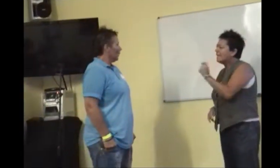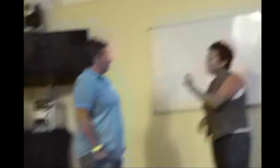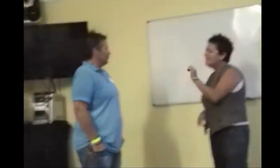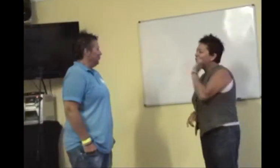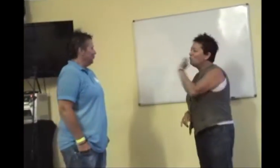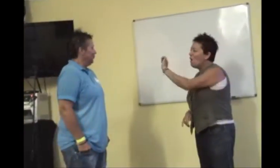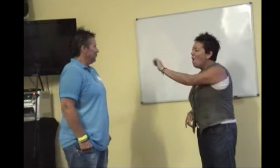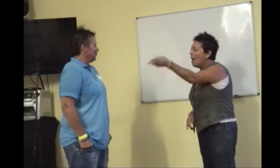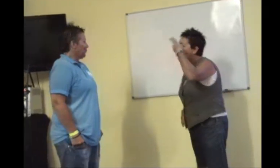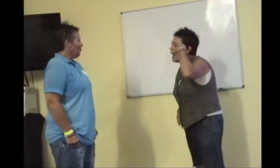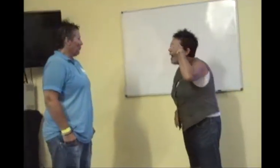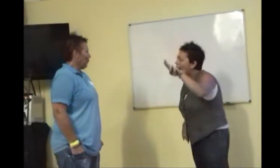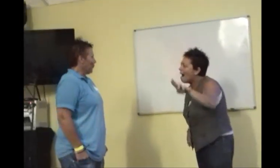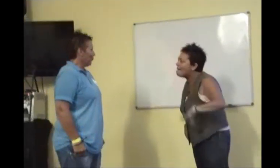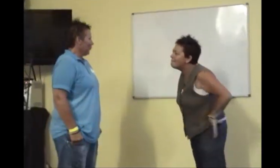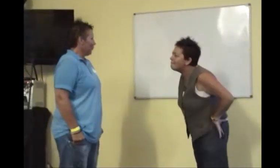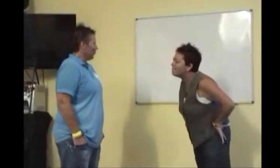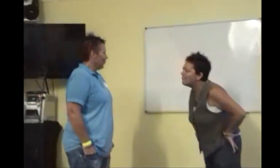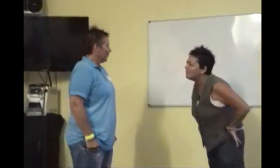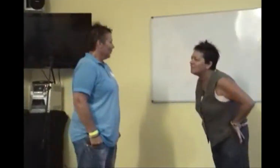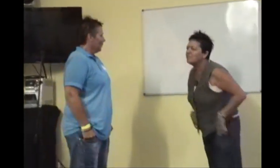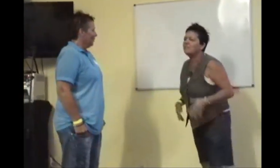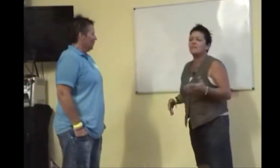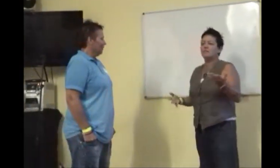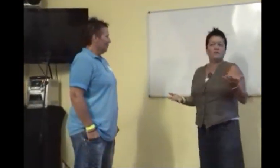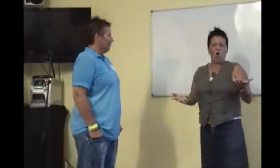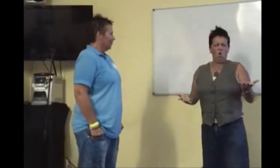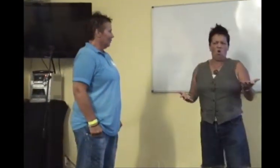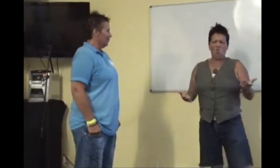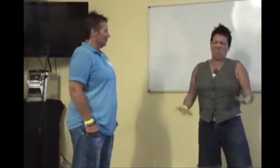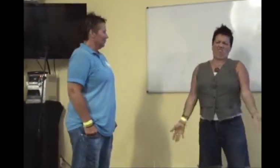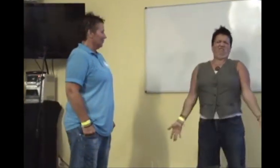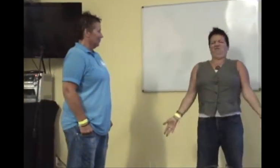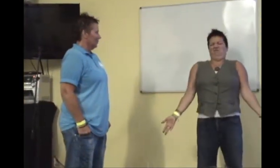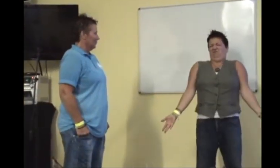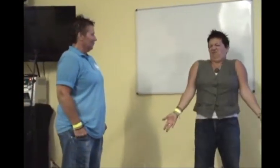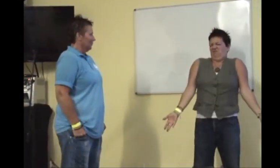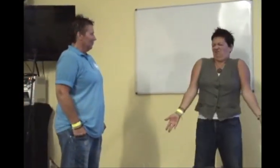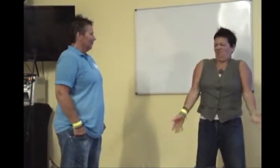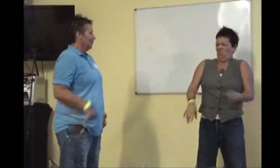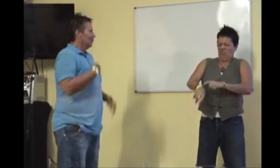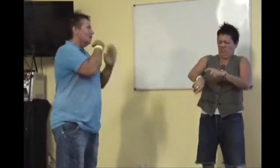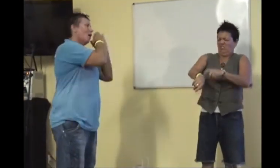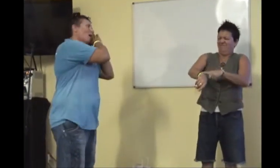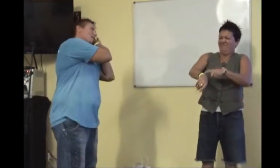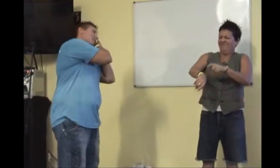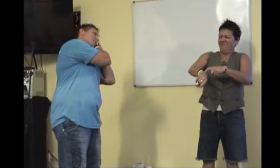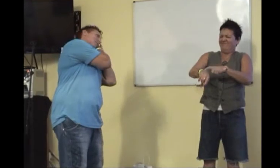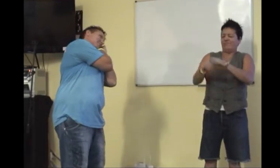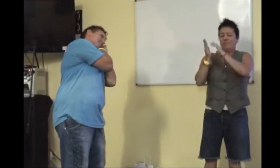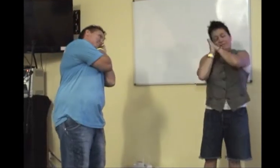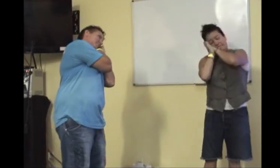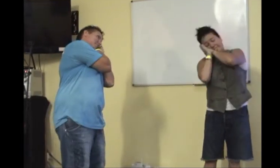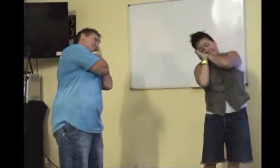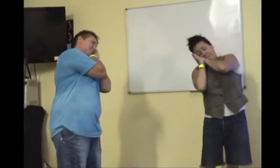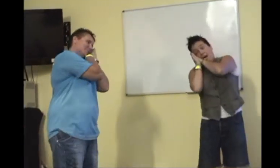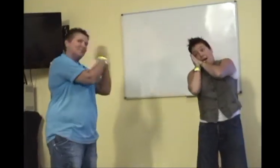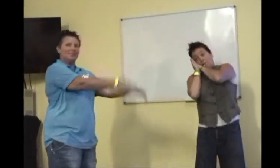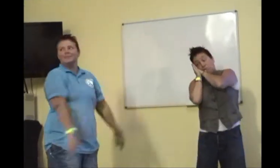is your name? And in sign language, we don't do that. That it's time, it's very